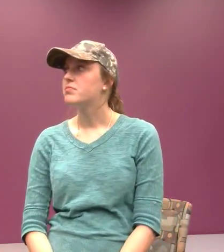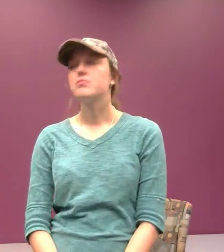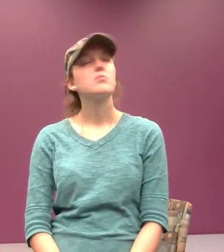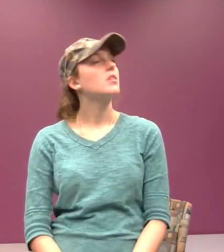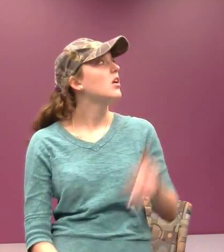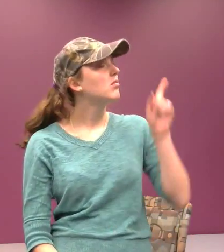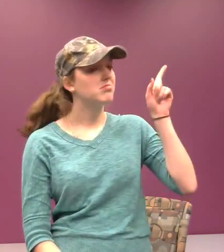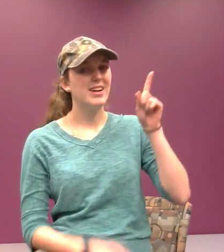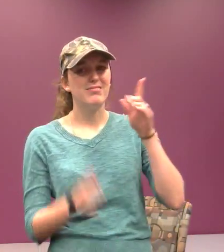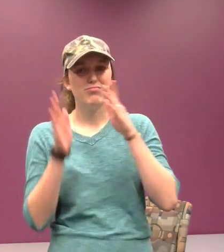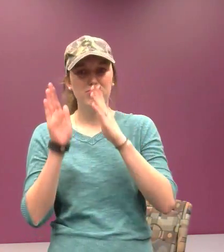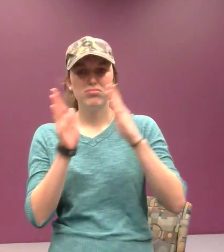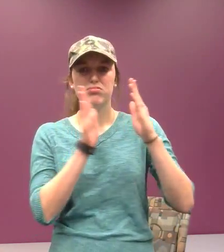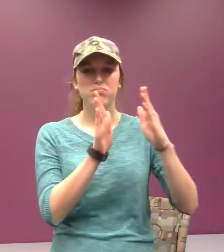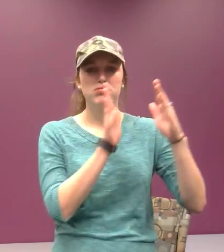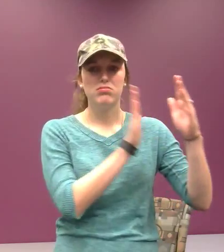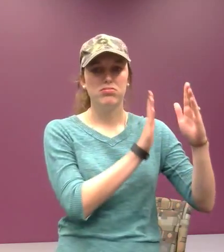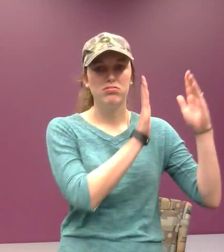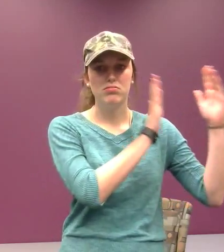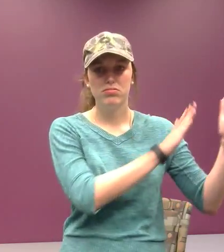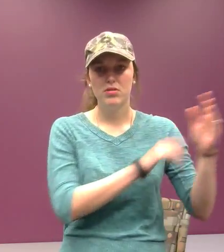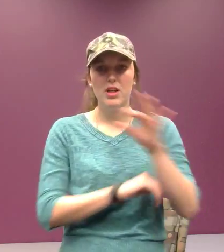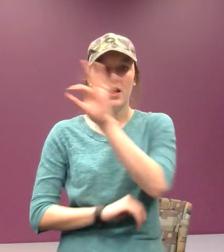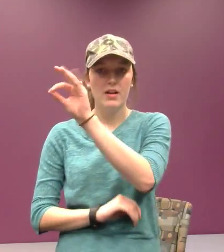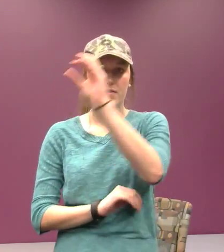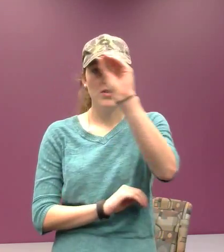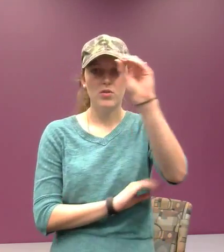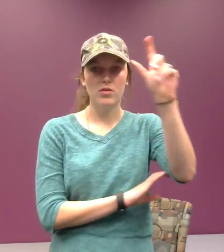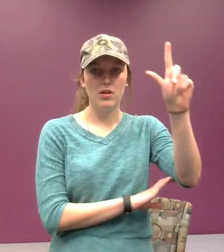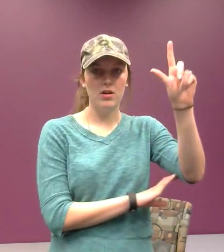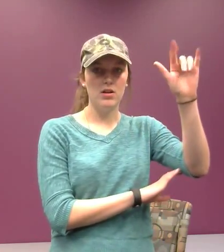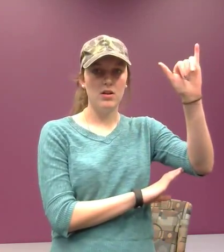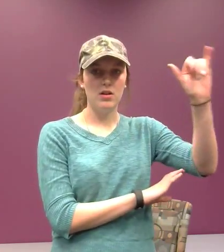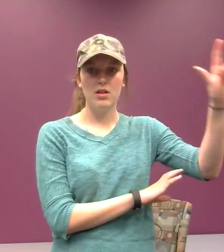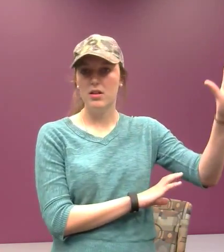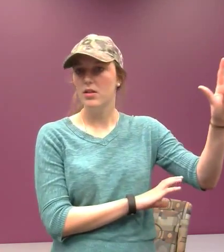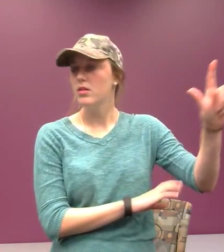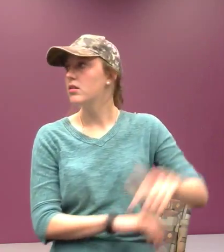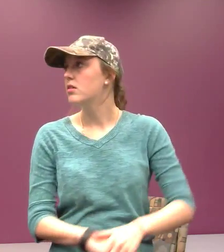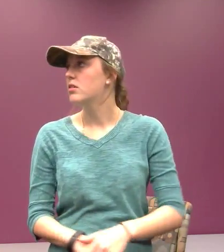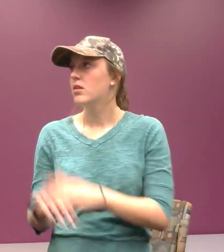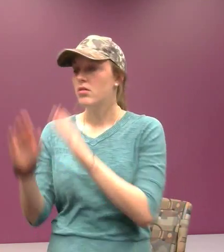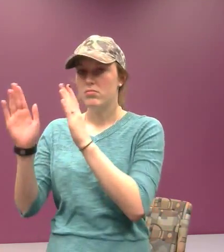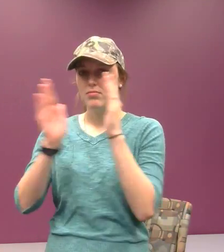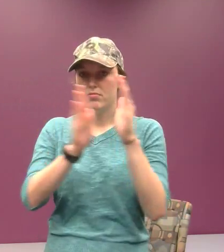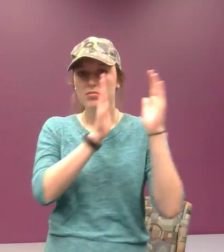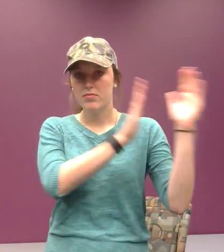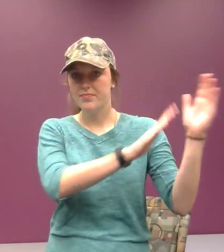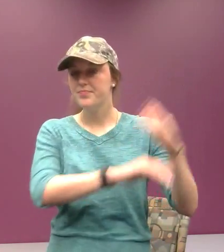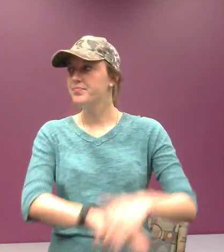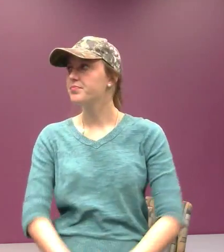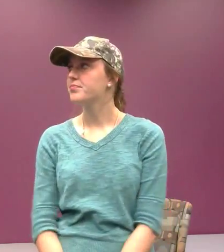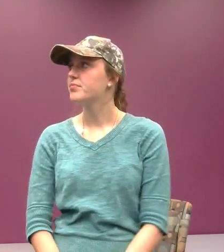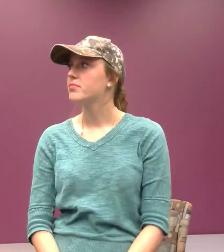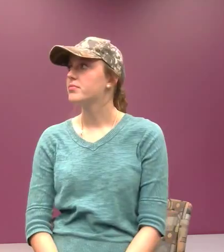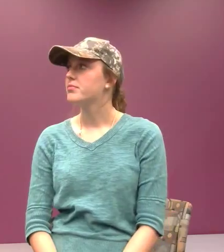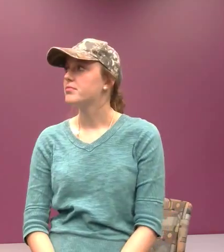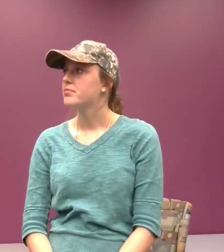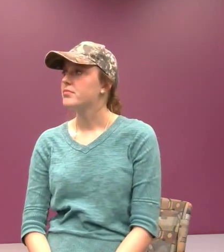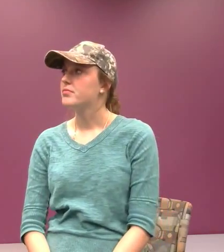your answer. That's how you get those pieces of the polynomial. So when I look at x